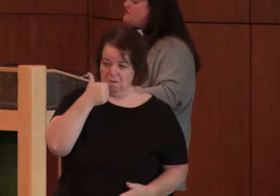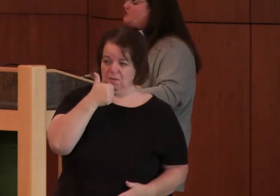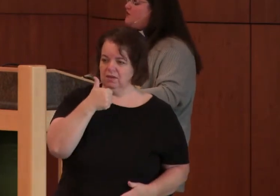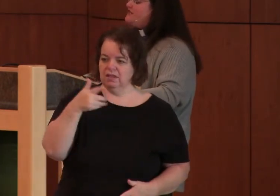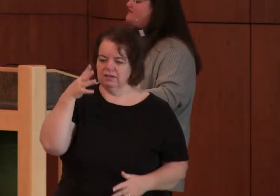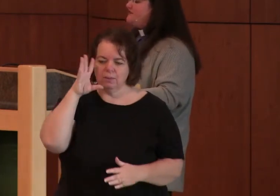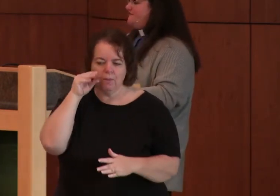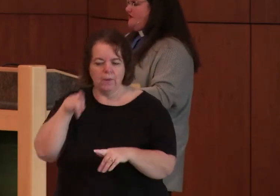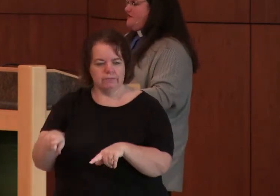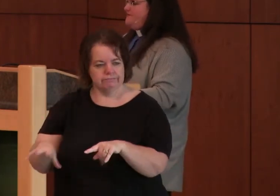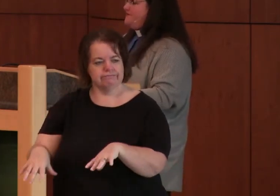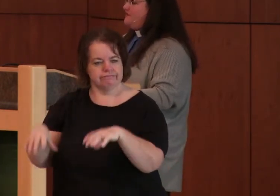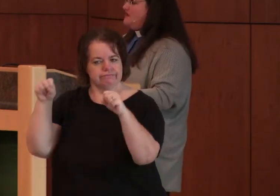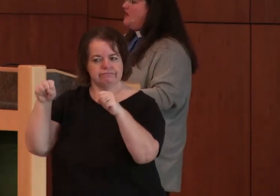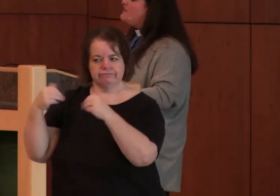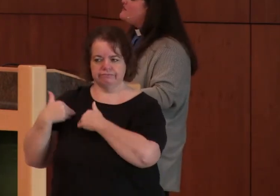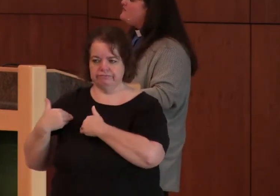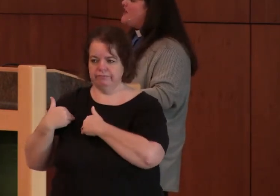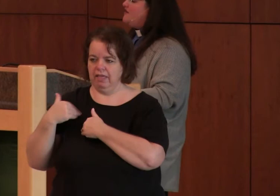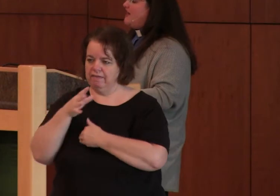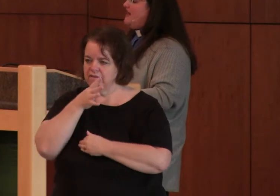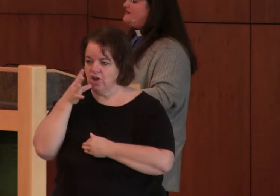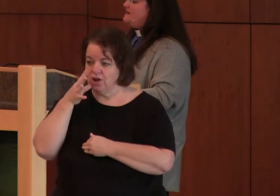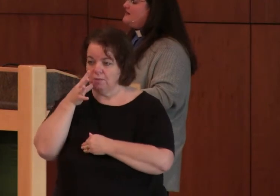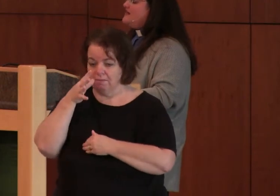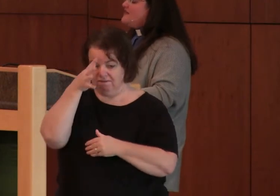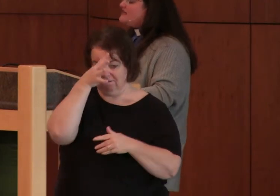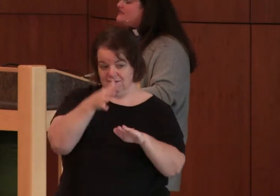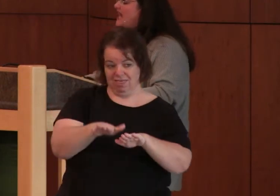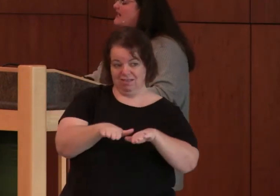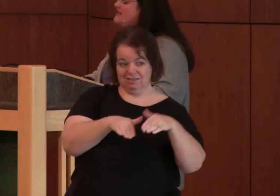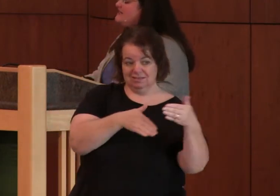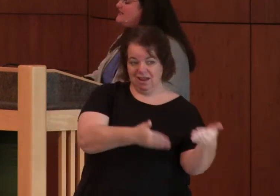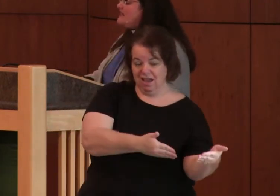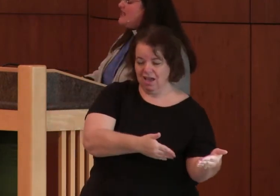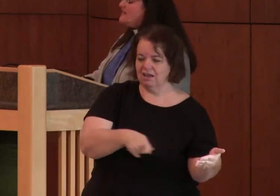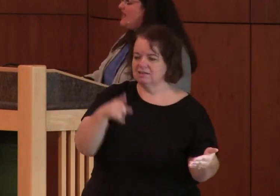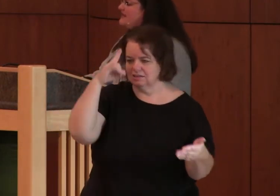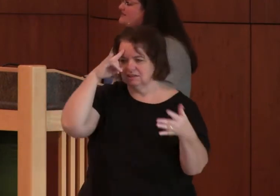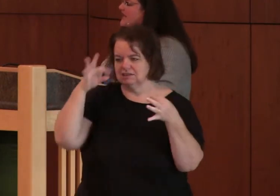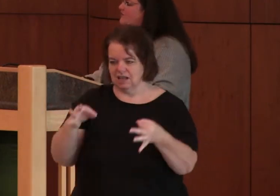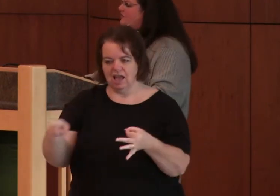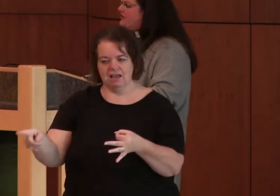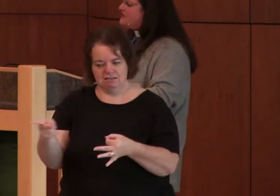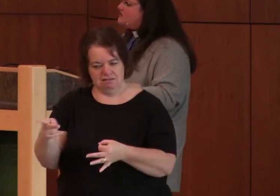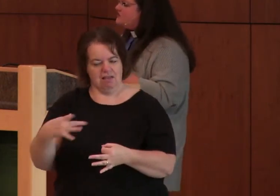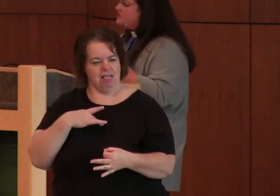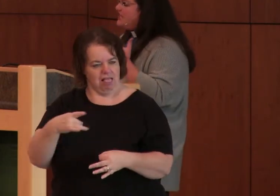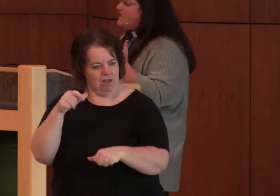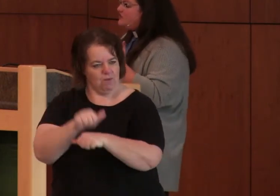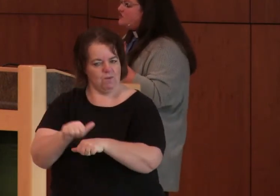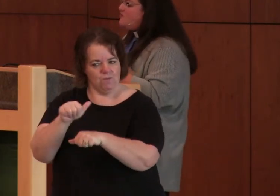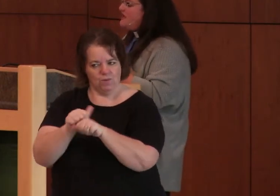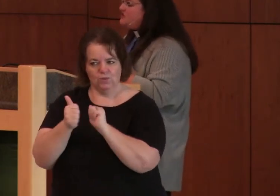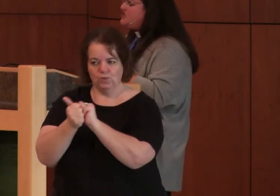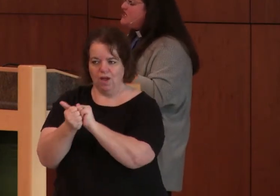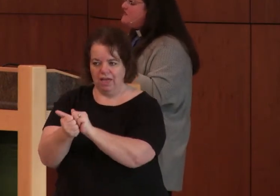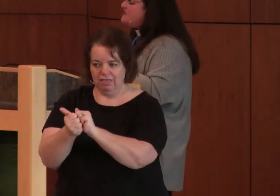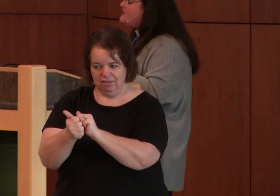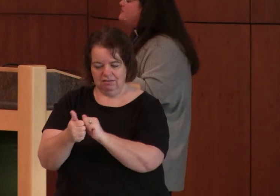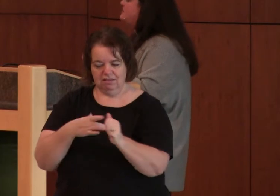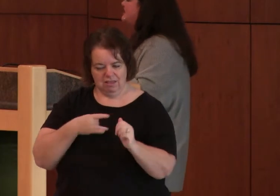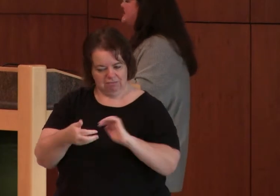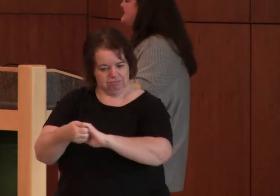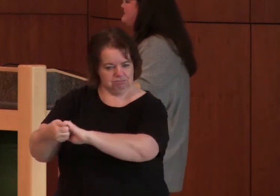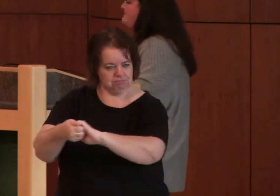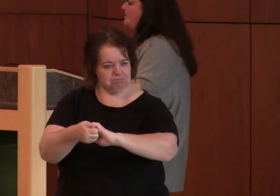took over the chores of the farm. And when their father died, they decided that they liked that working together so much